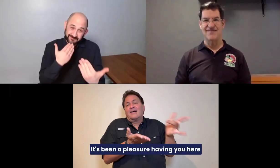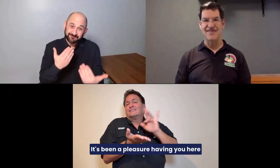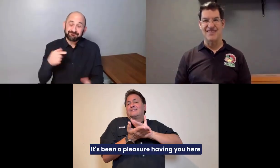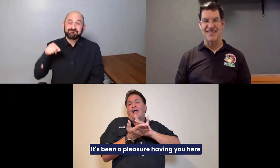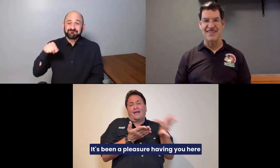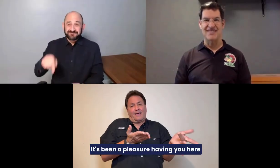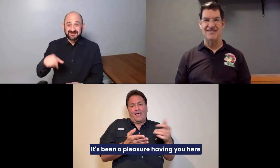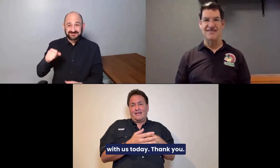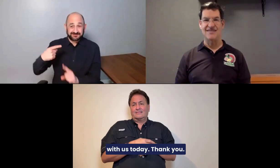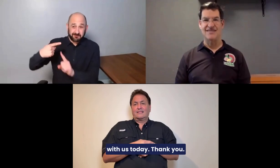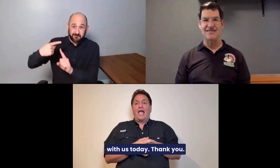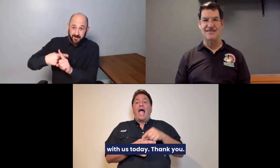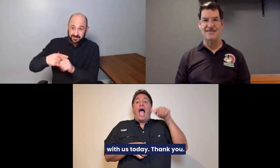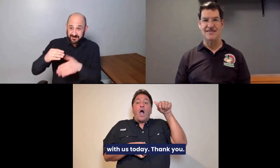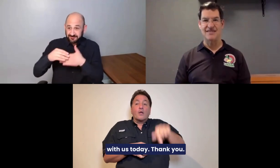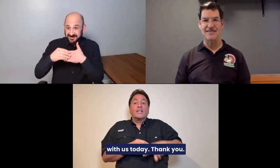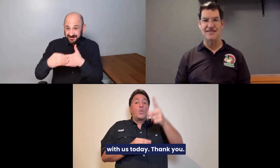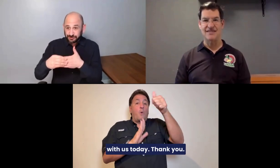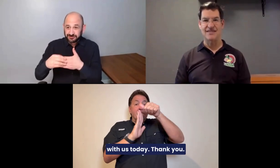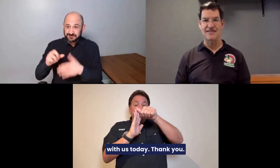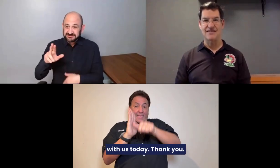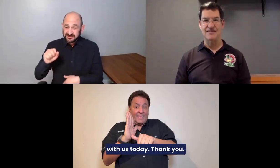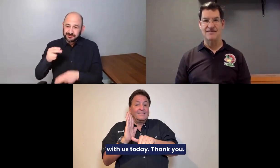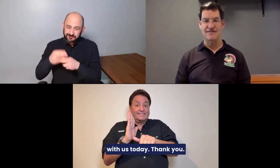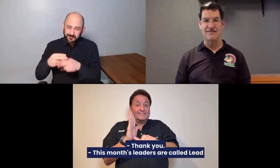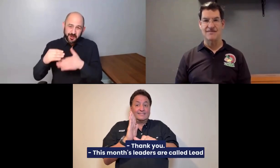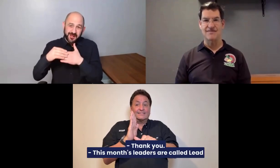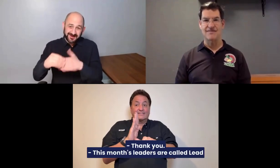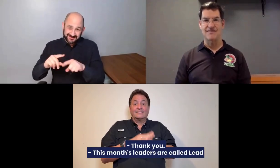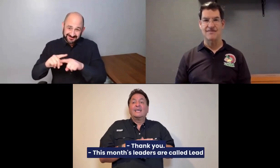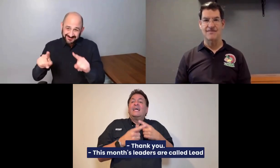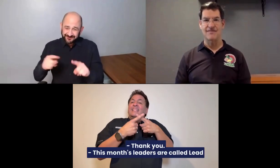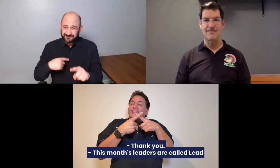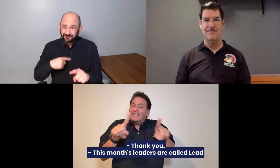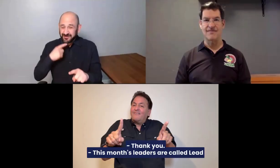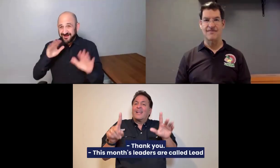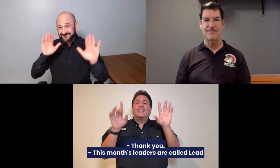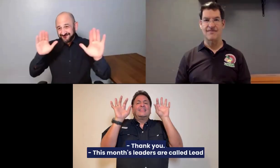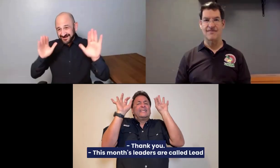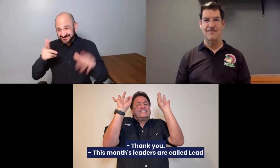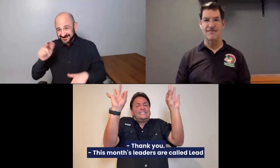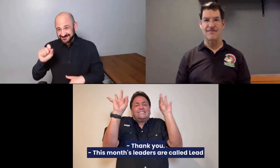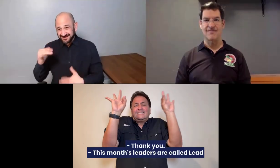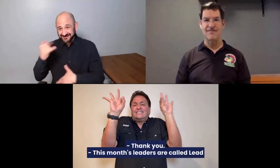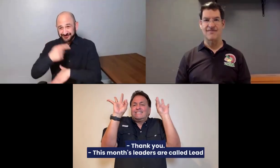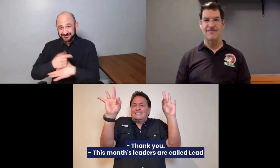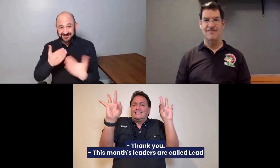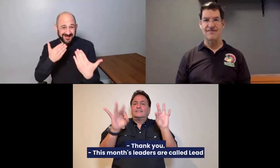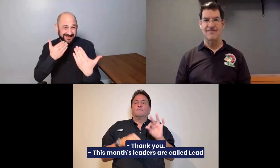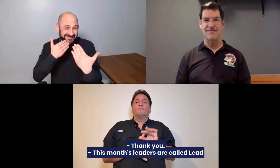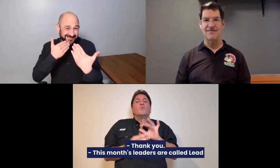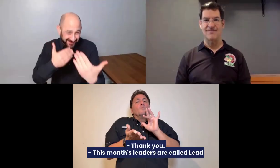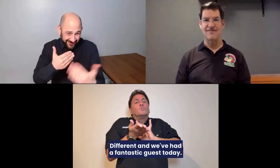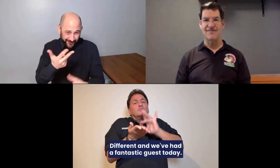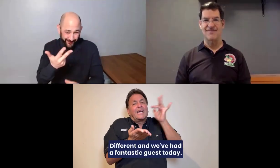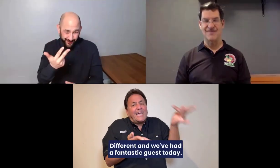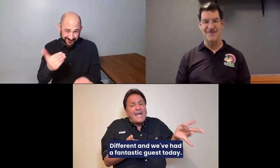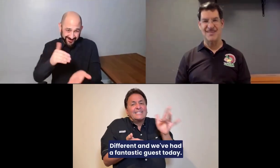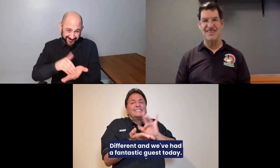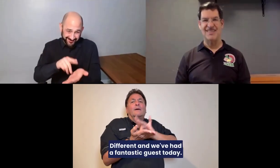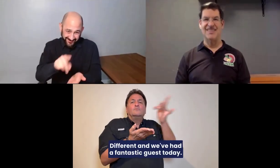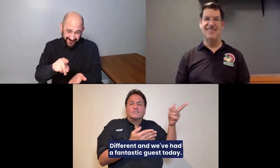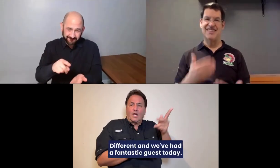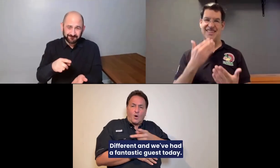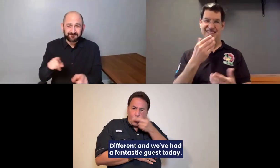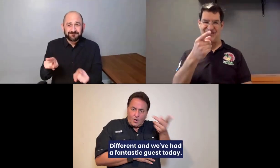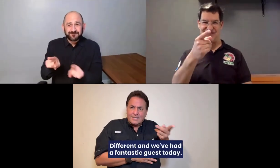pleasure having you here with us today. Thank you. Thank you. This month's leaders are called Lead Different, and